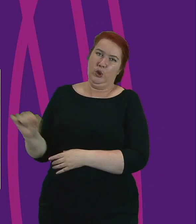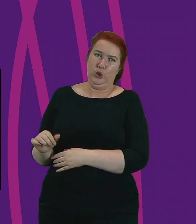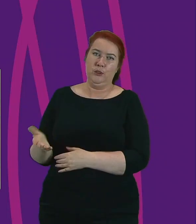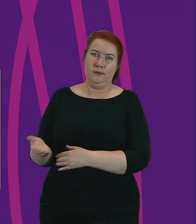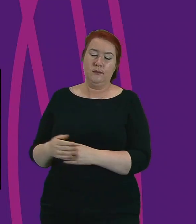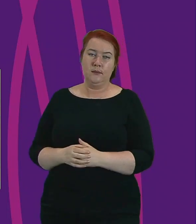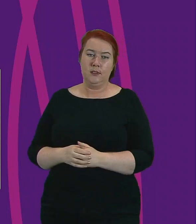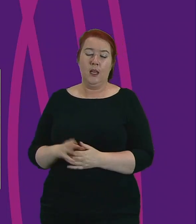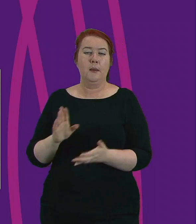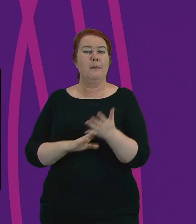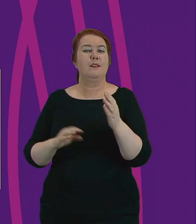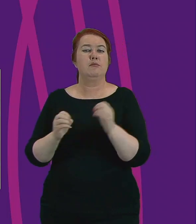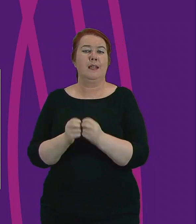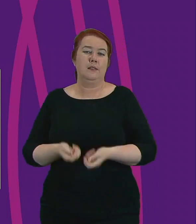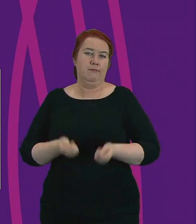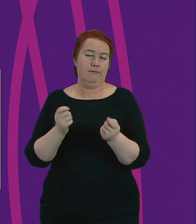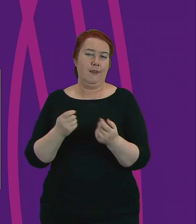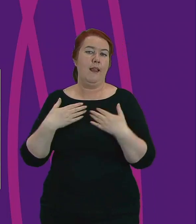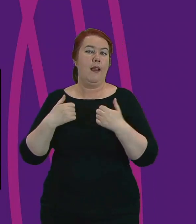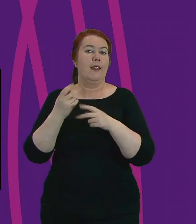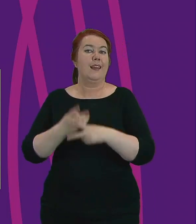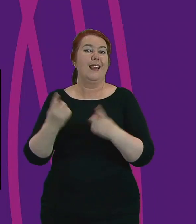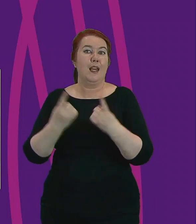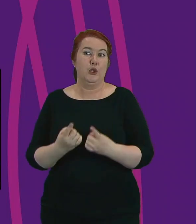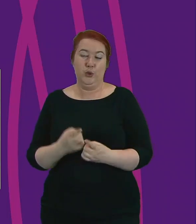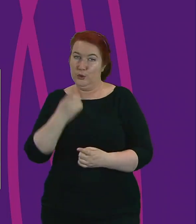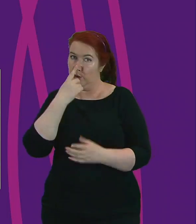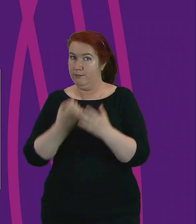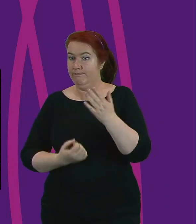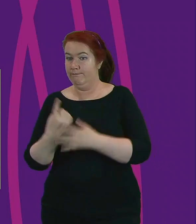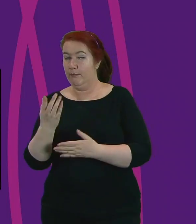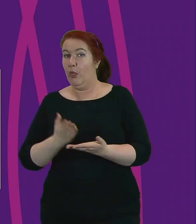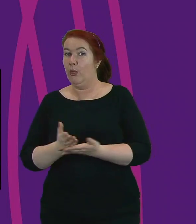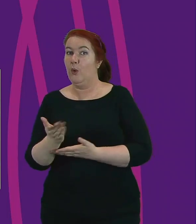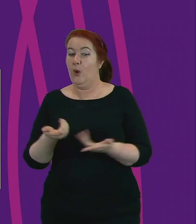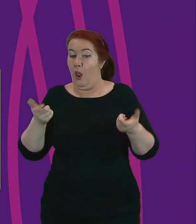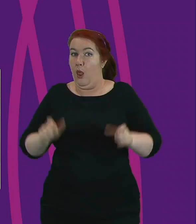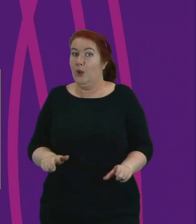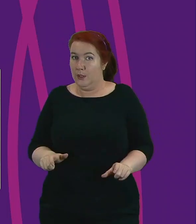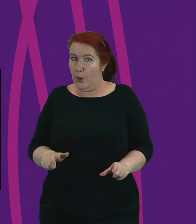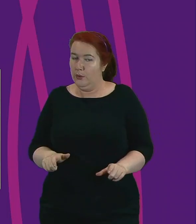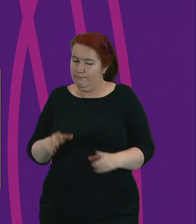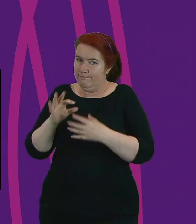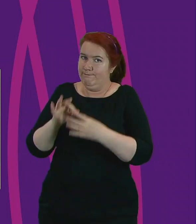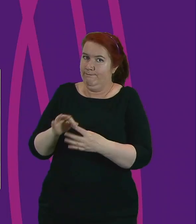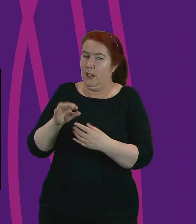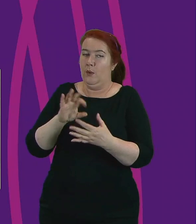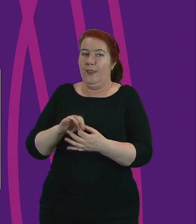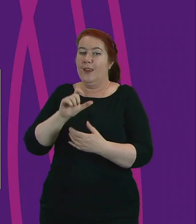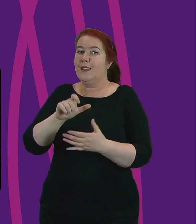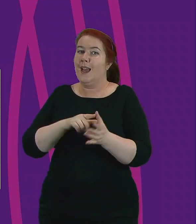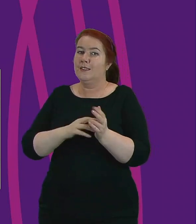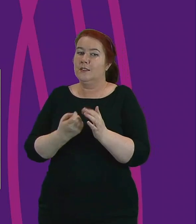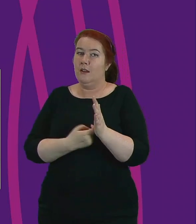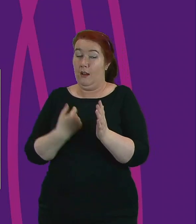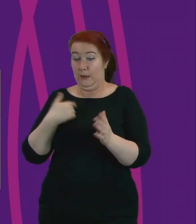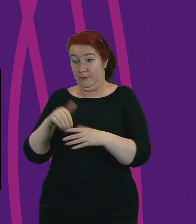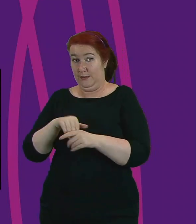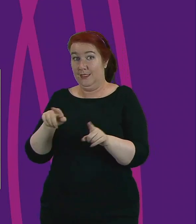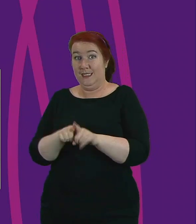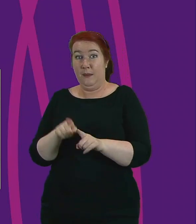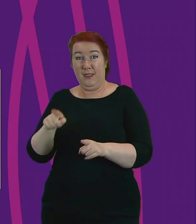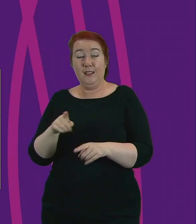touched on the healthcare issues surrounding from lockdown, specifically cancer, and I was on that same call with the Every